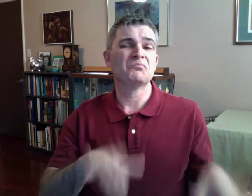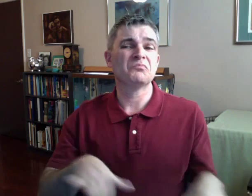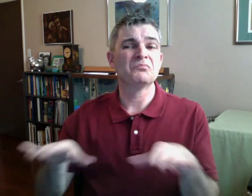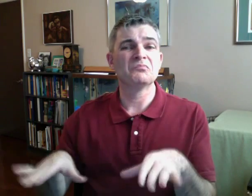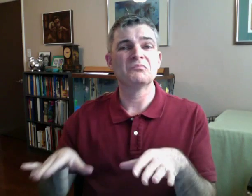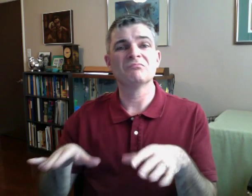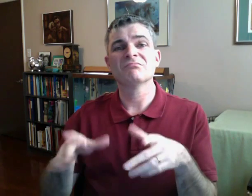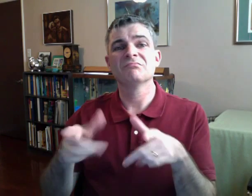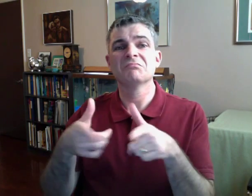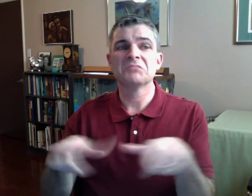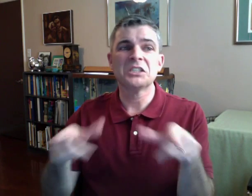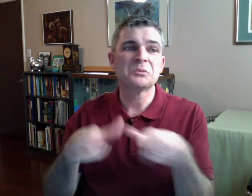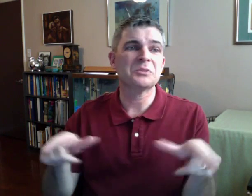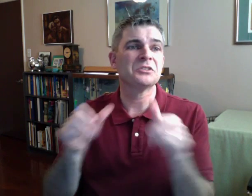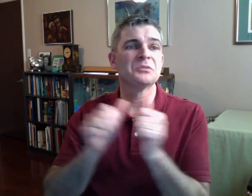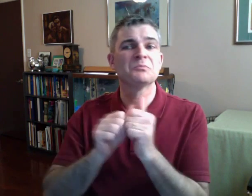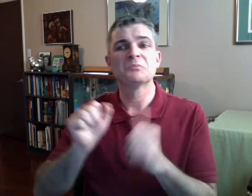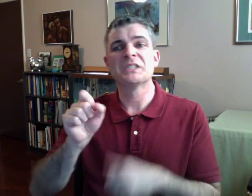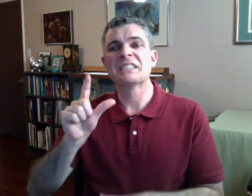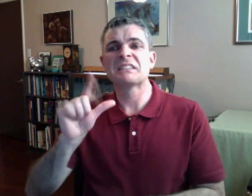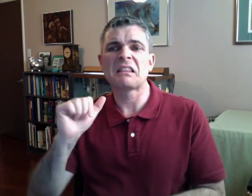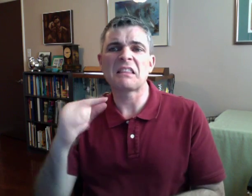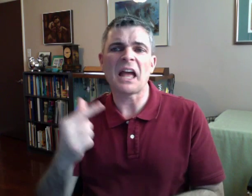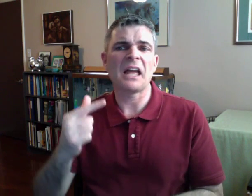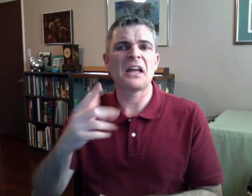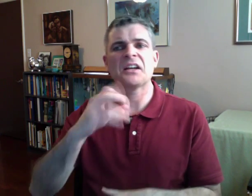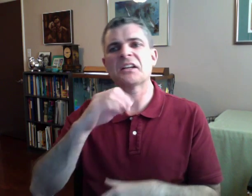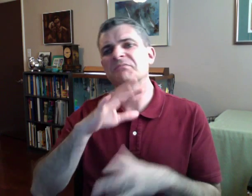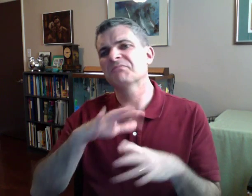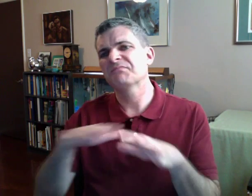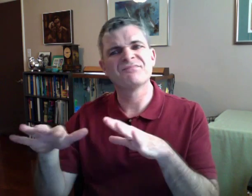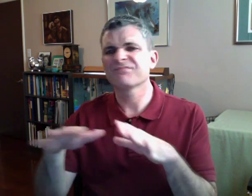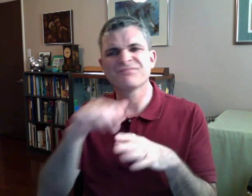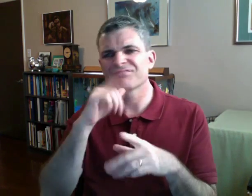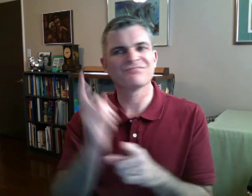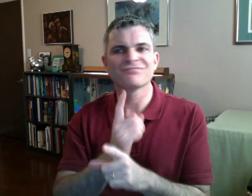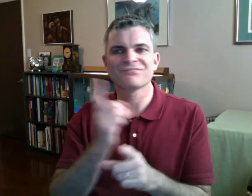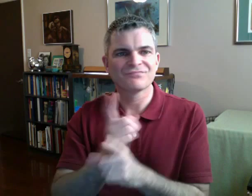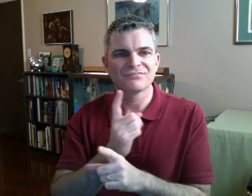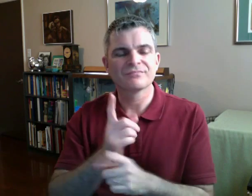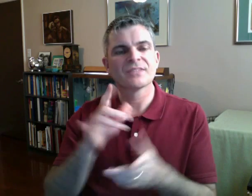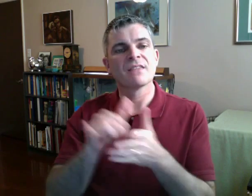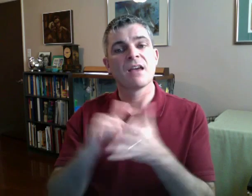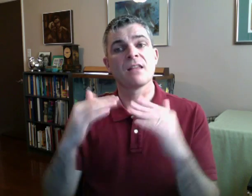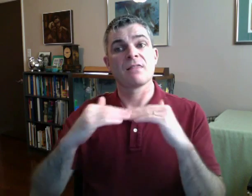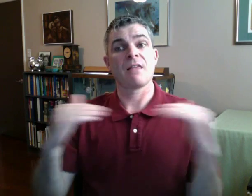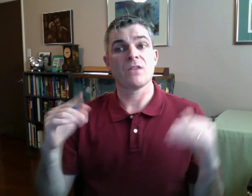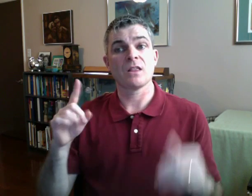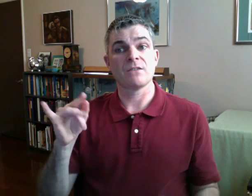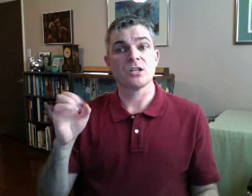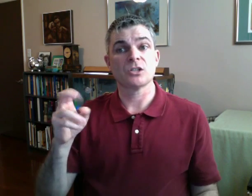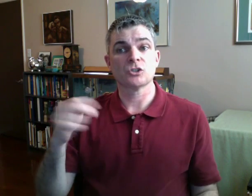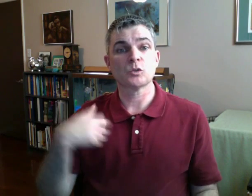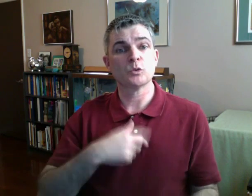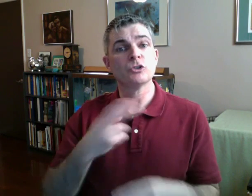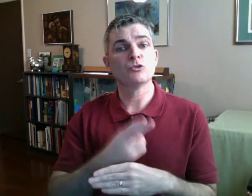informalities. This level of diction that we use for communicating within our own social circles is inappropriate to